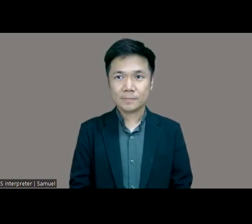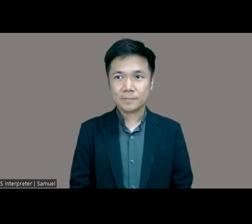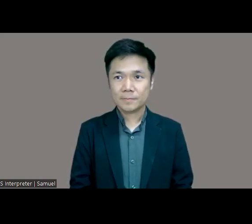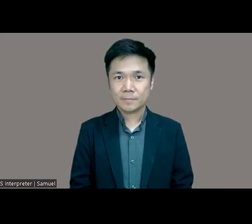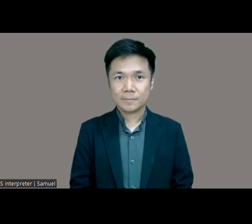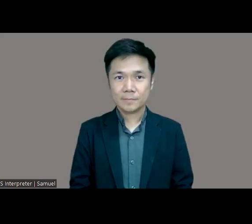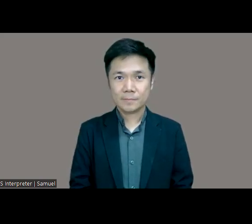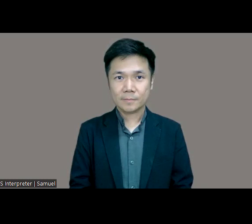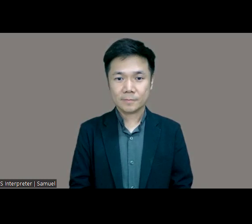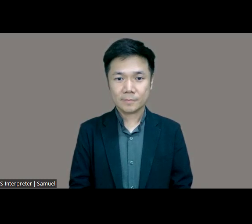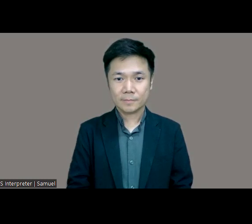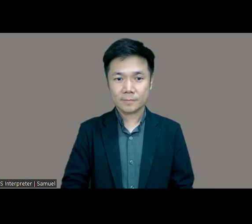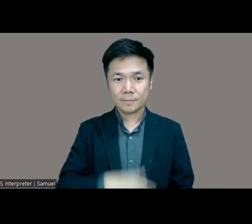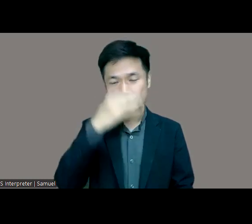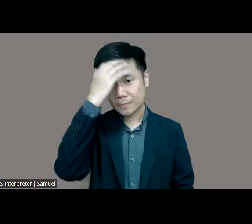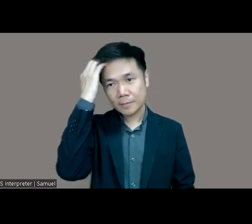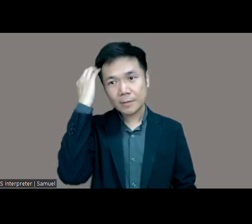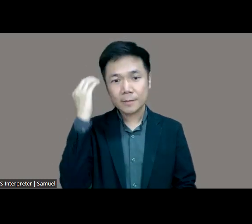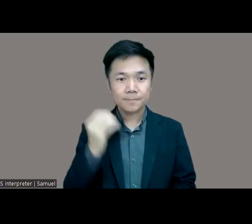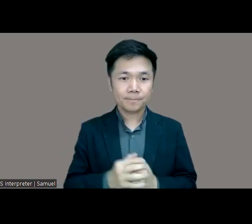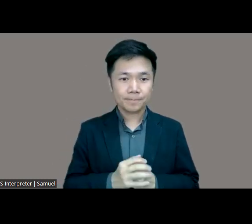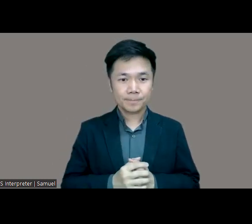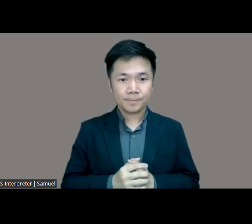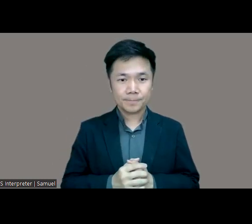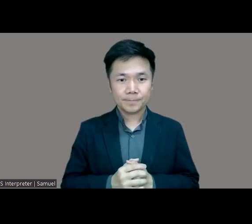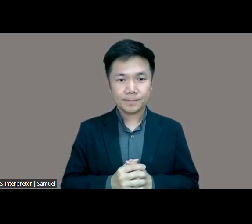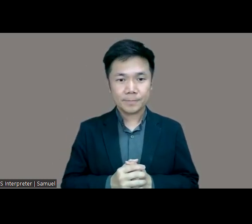Yes, and I start seeing hand raise. So,